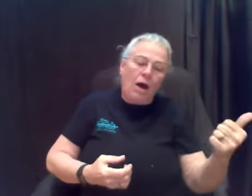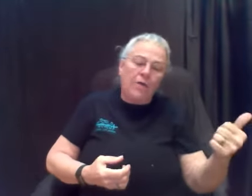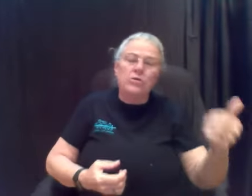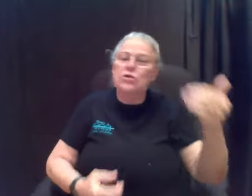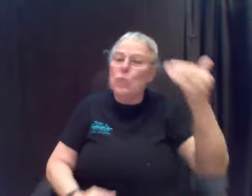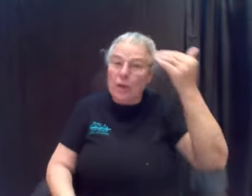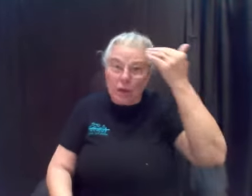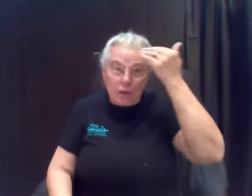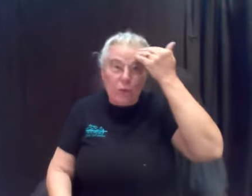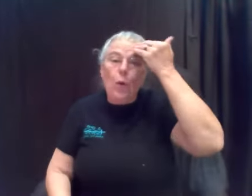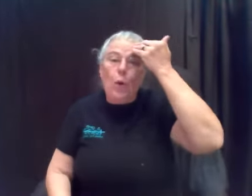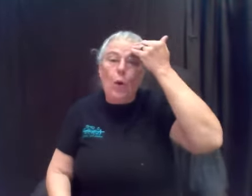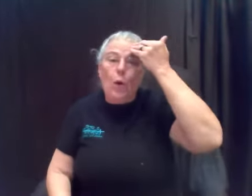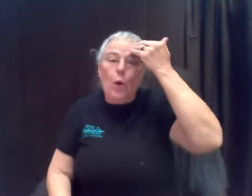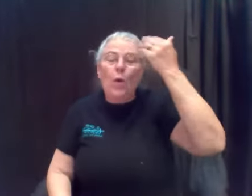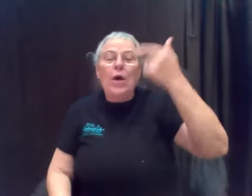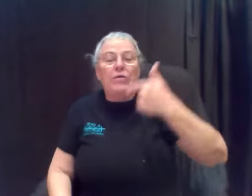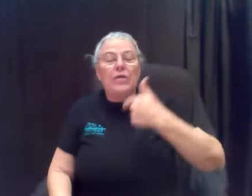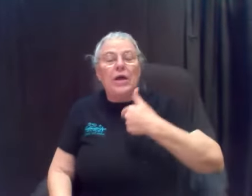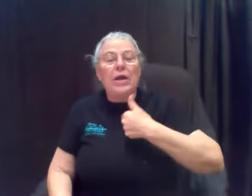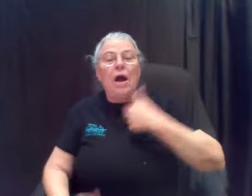others will know that I